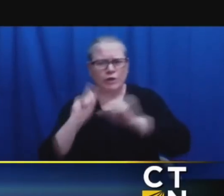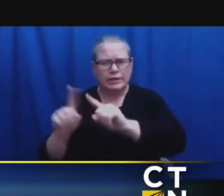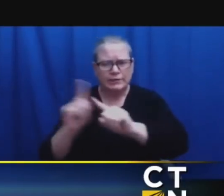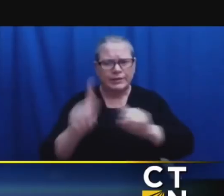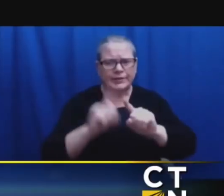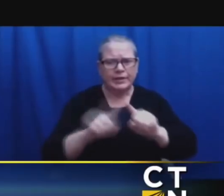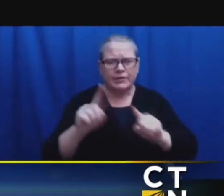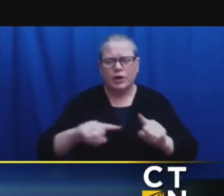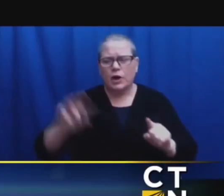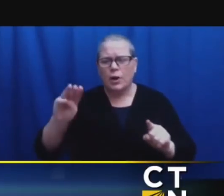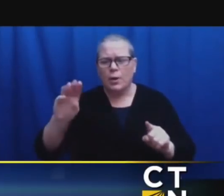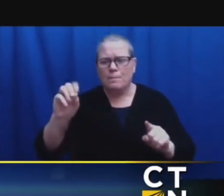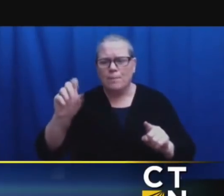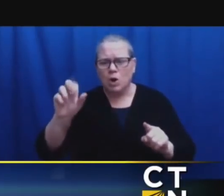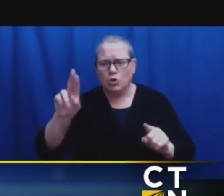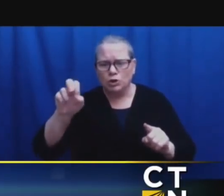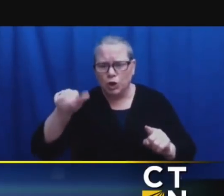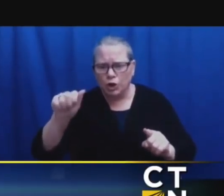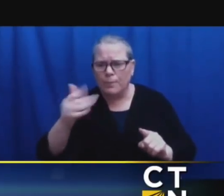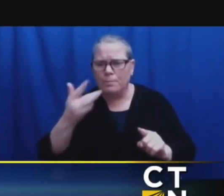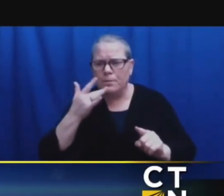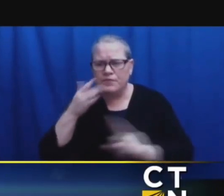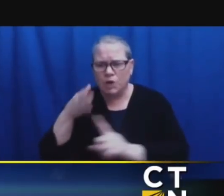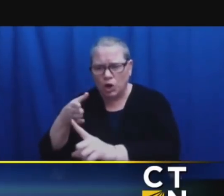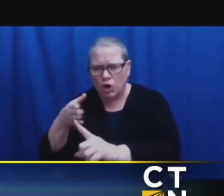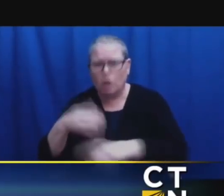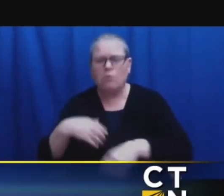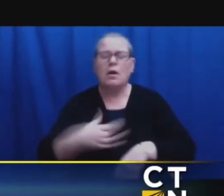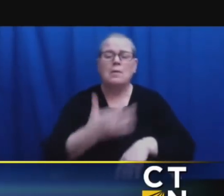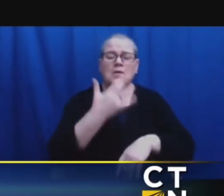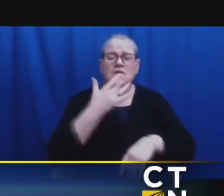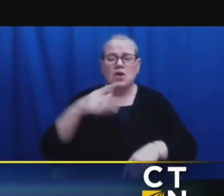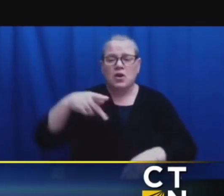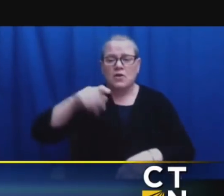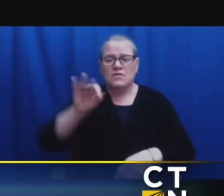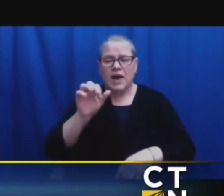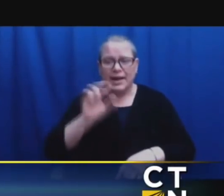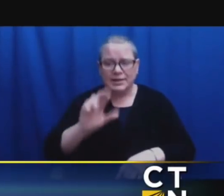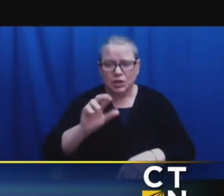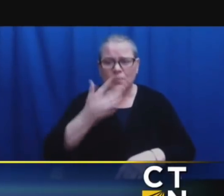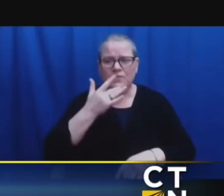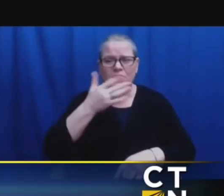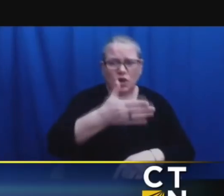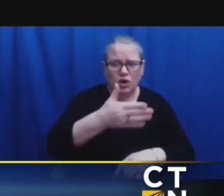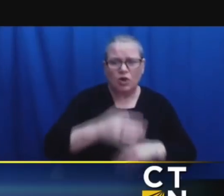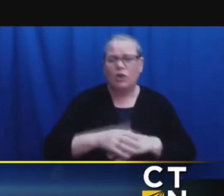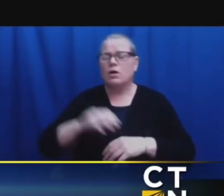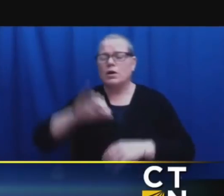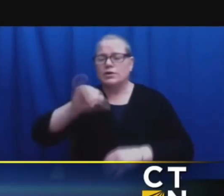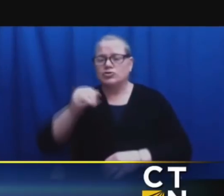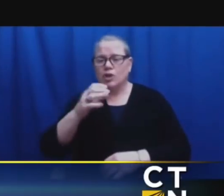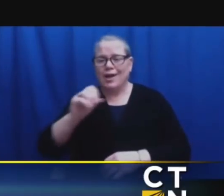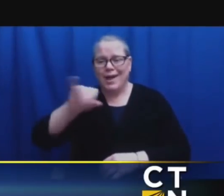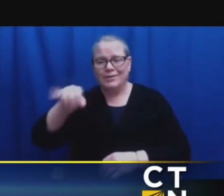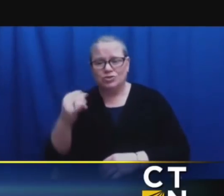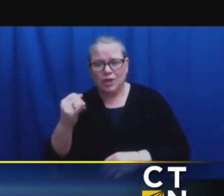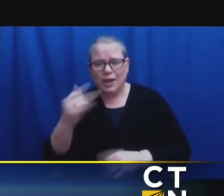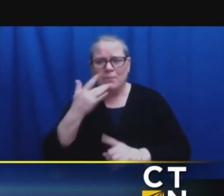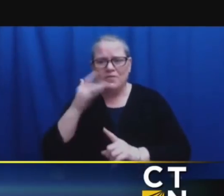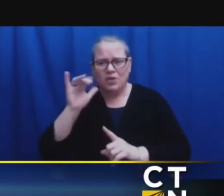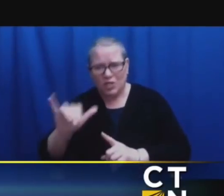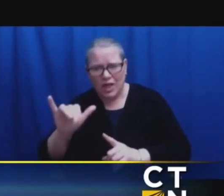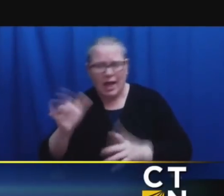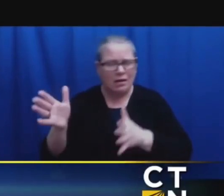like Pfizer. They are only 3 weeks. J&J, I don't know, only 72% effective. That was all the discussion you